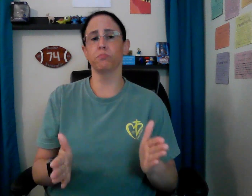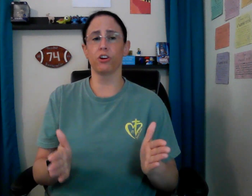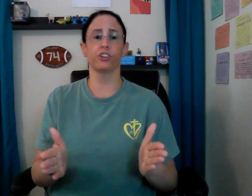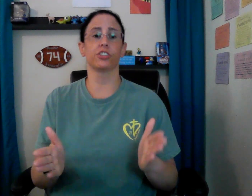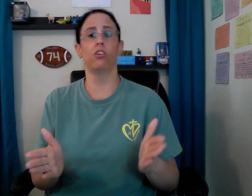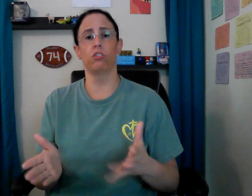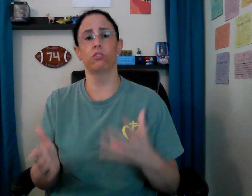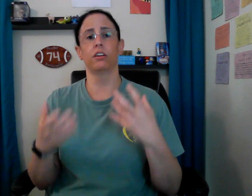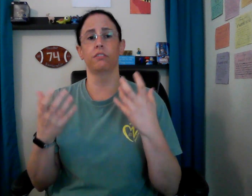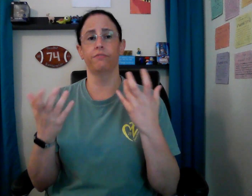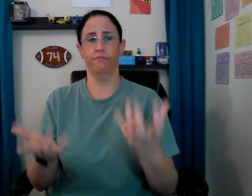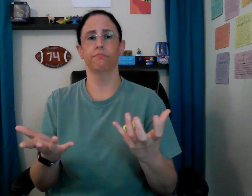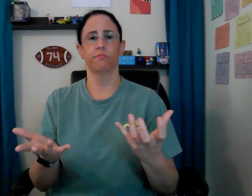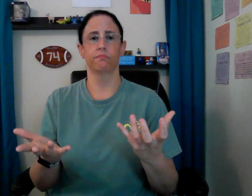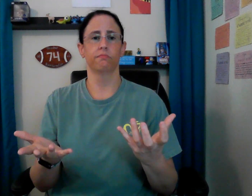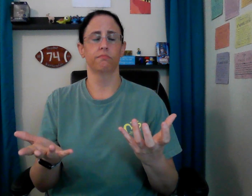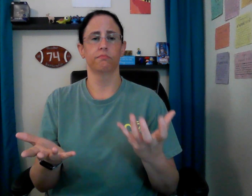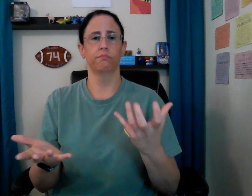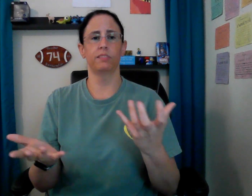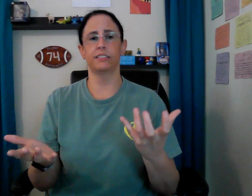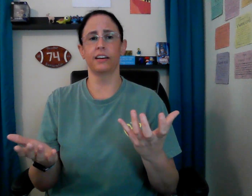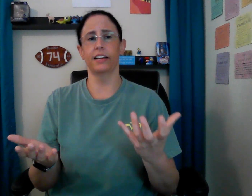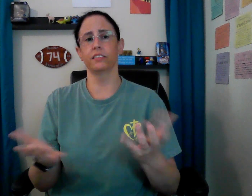marker to all of these signs.